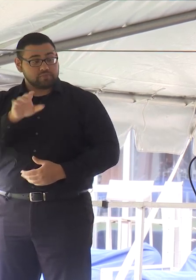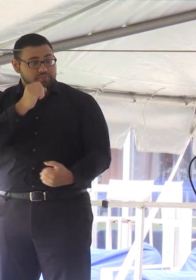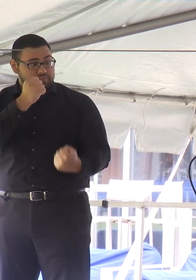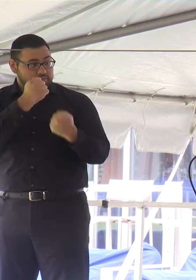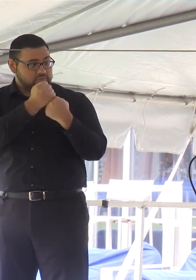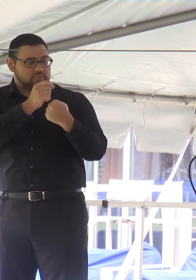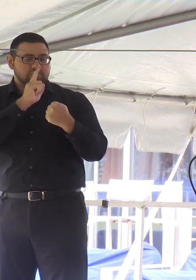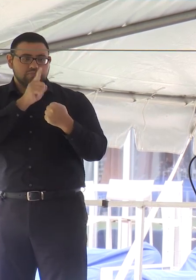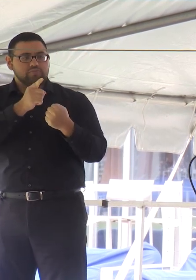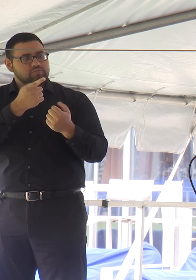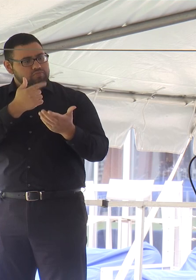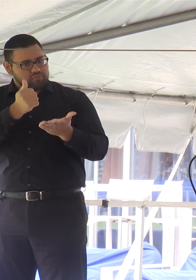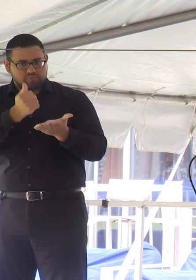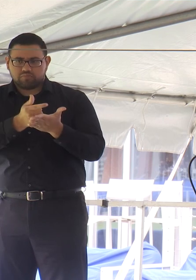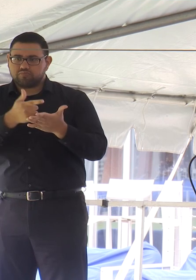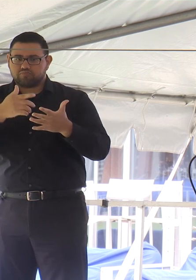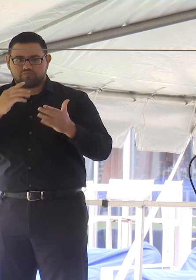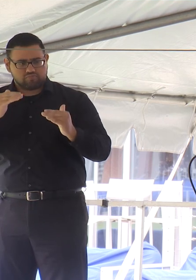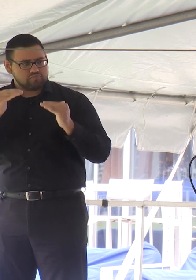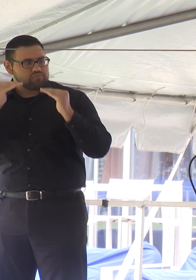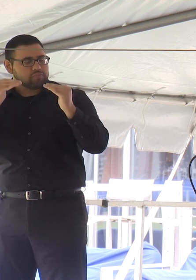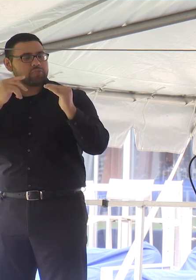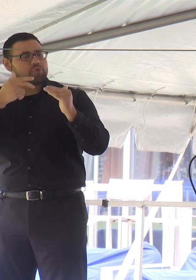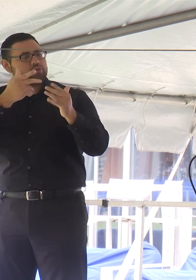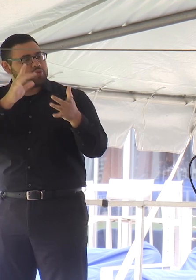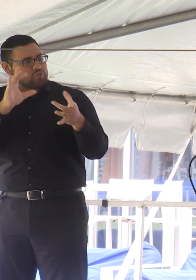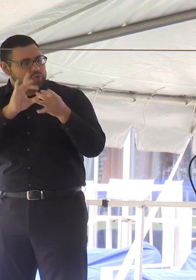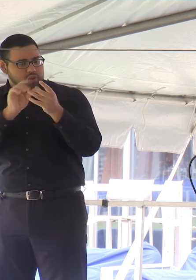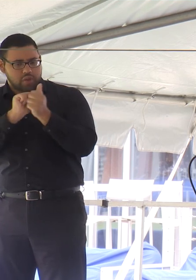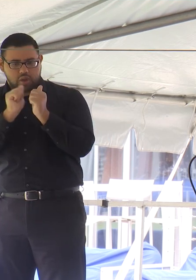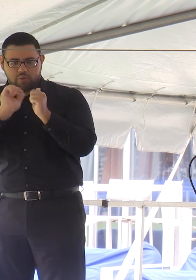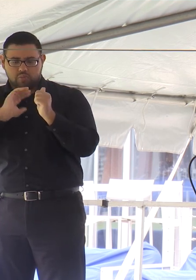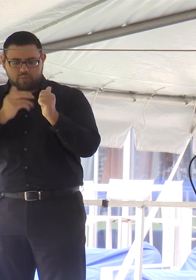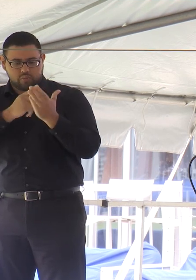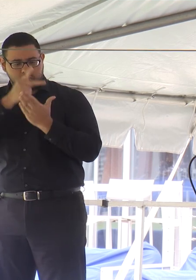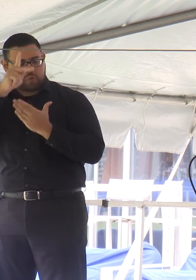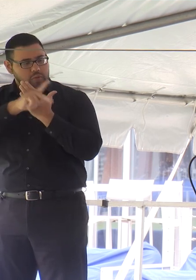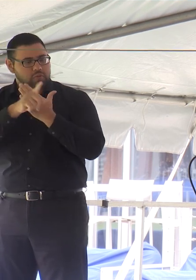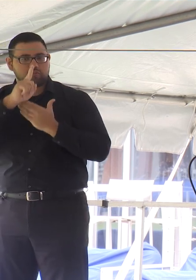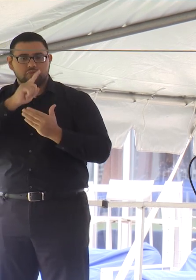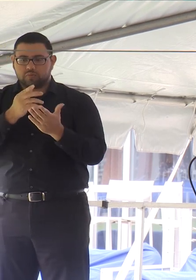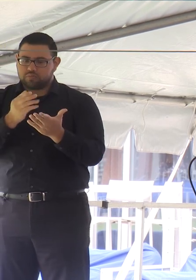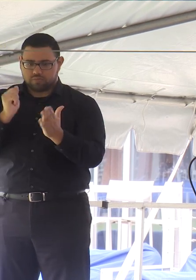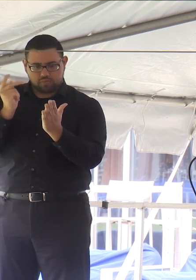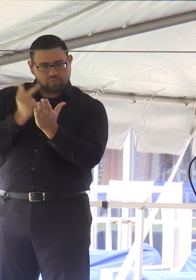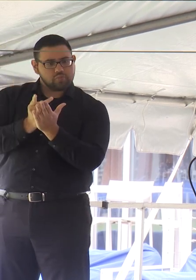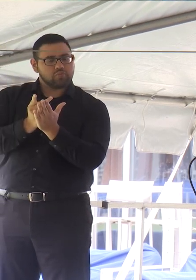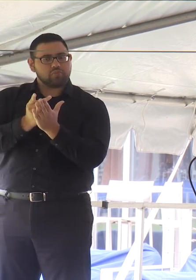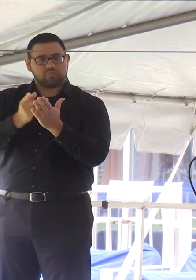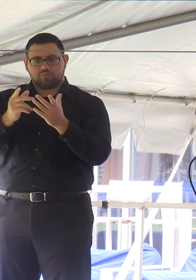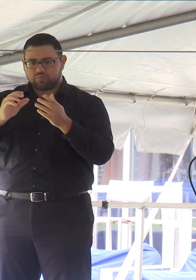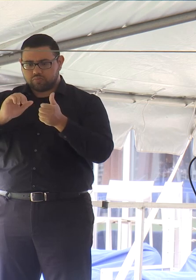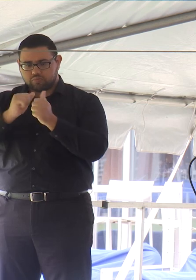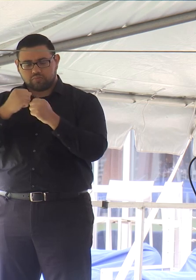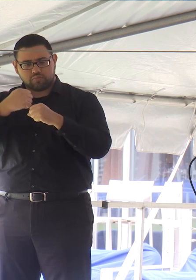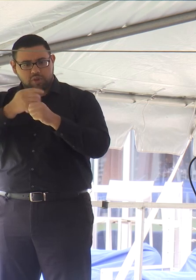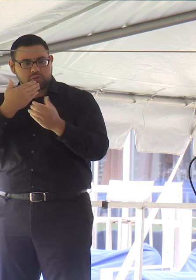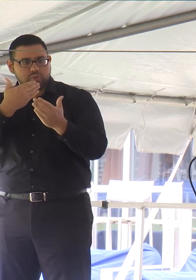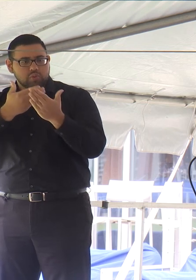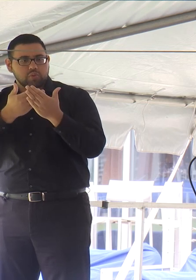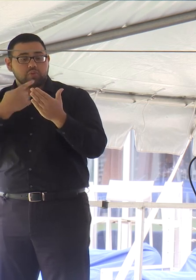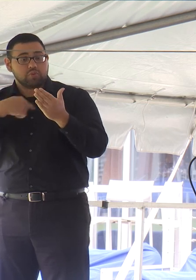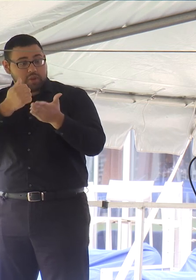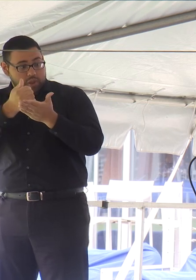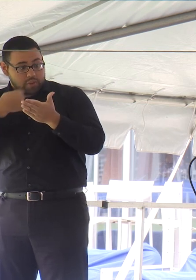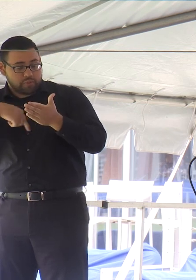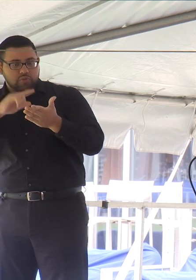Your support is a validator for us. Having you associated with our program, it truly legitimizes what we're doing, and it certainly will